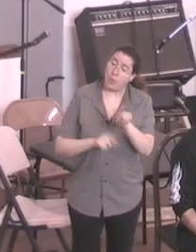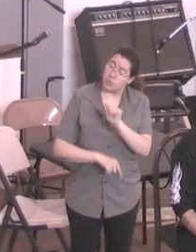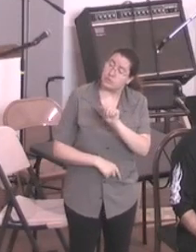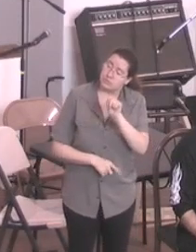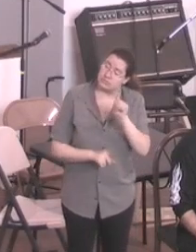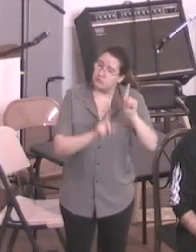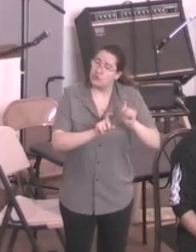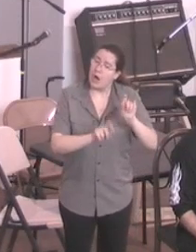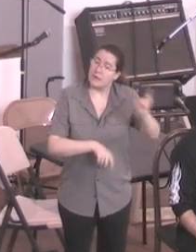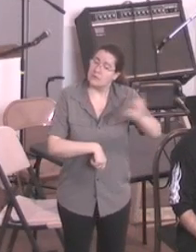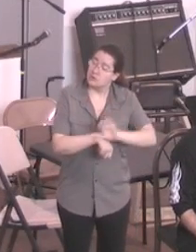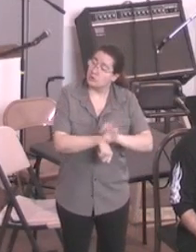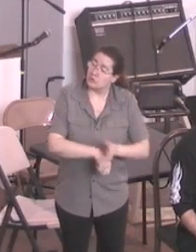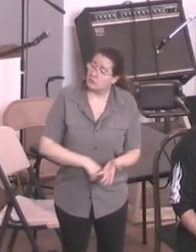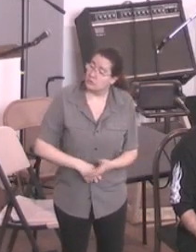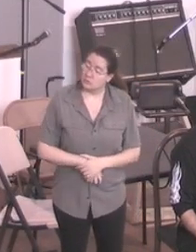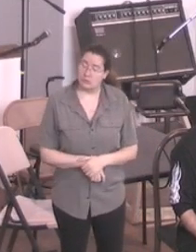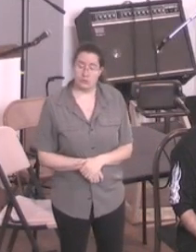it.